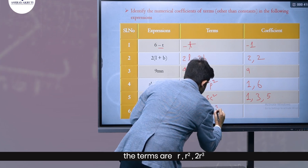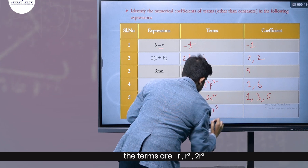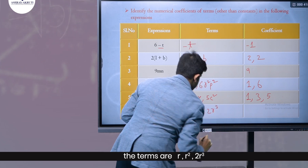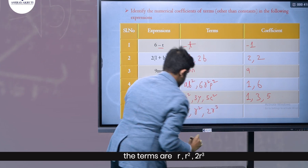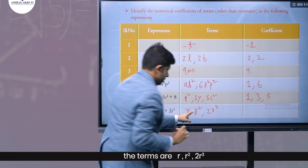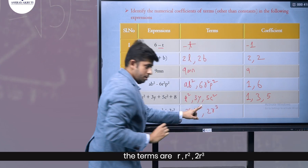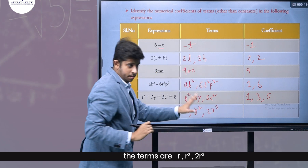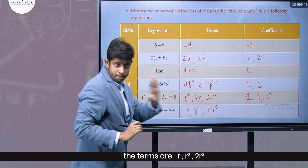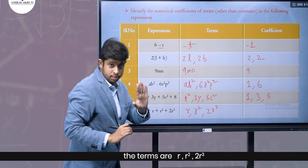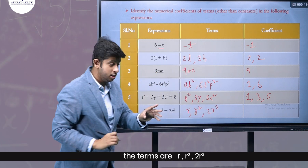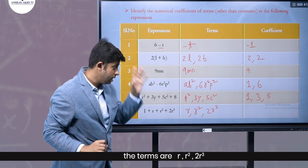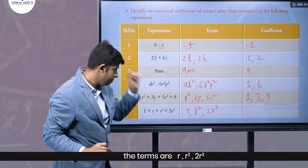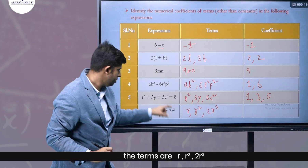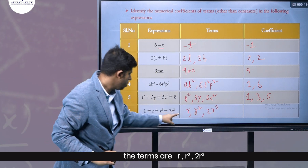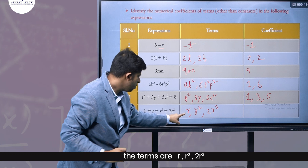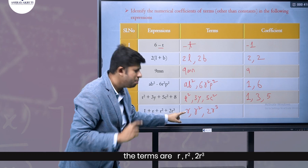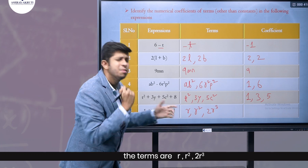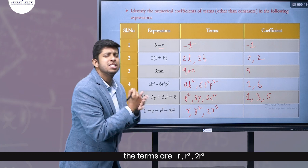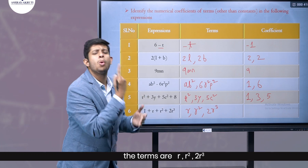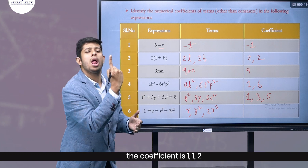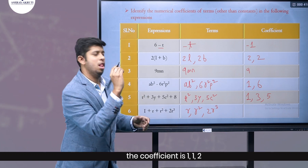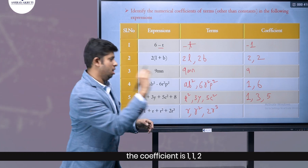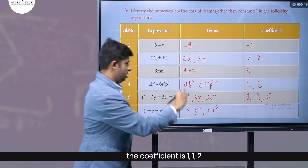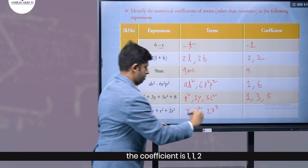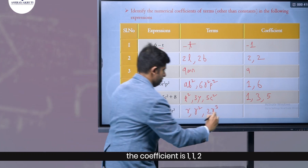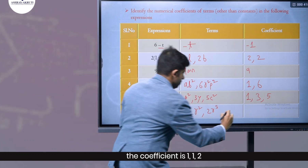square, 2r cube. The